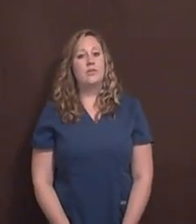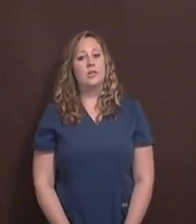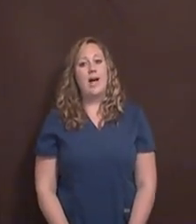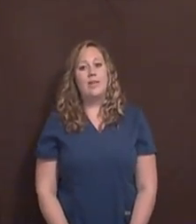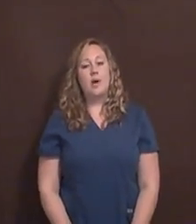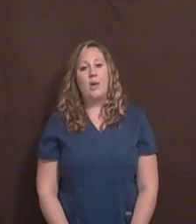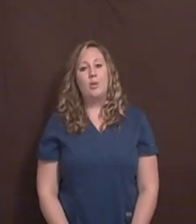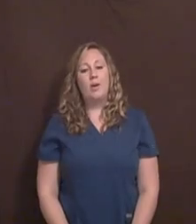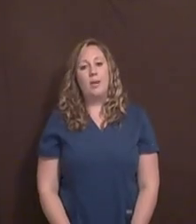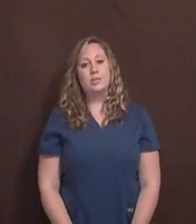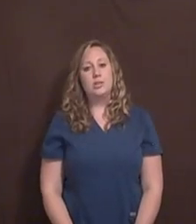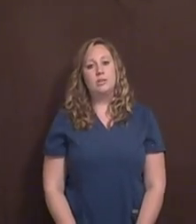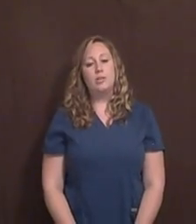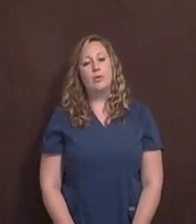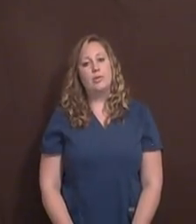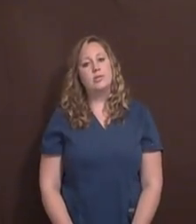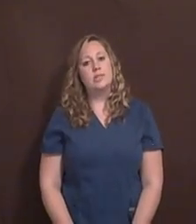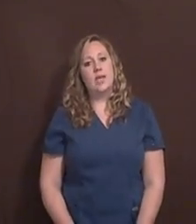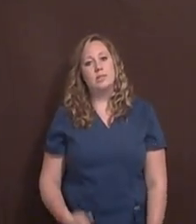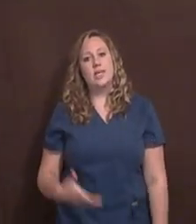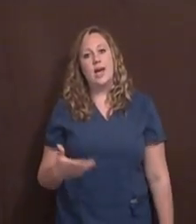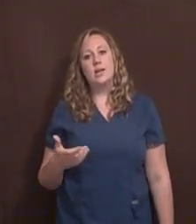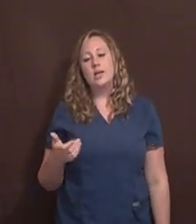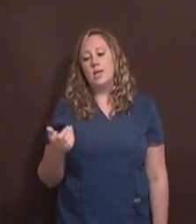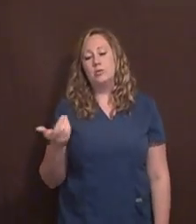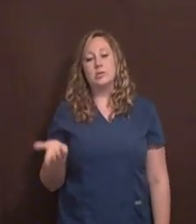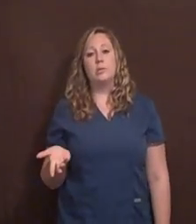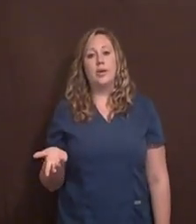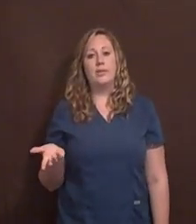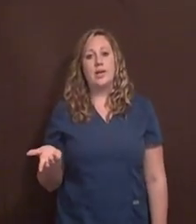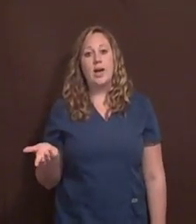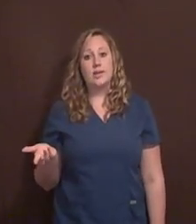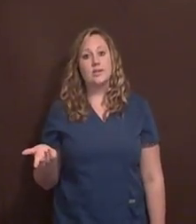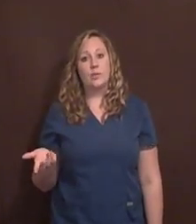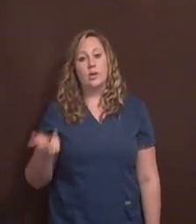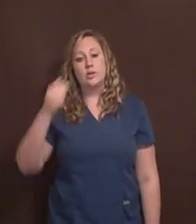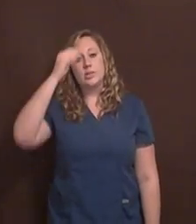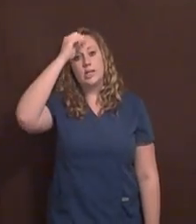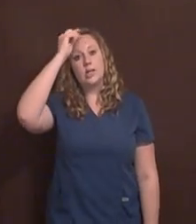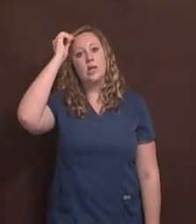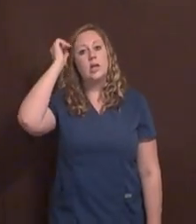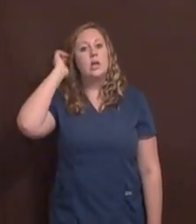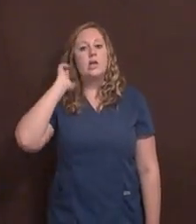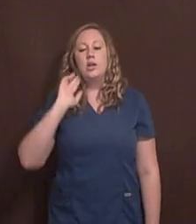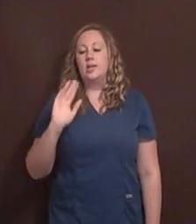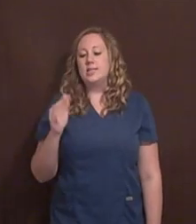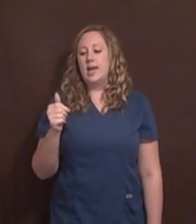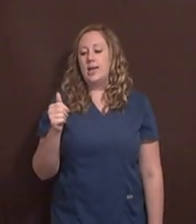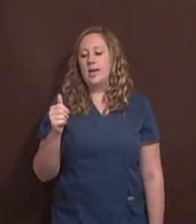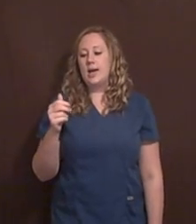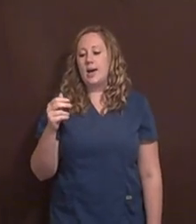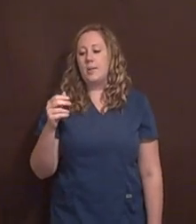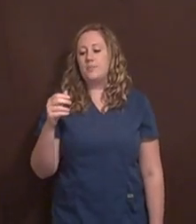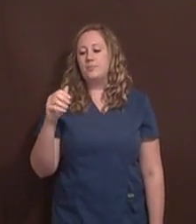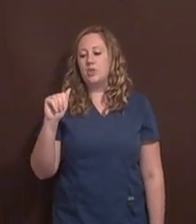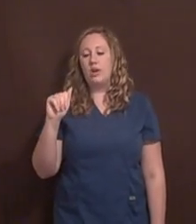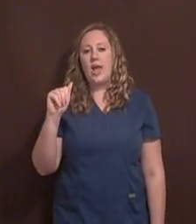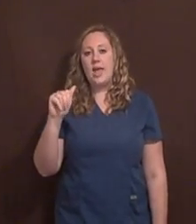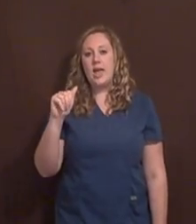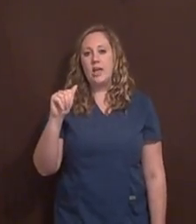sign for lollipop or popsicle. Both use the same sign. It would just depend on the context of what you're using it in. You're going to take your A